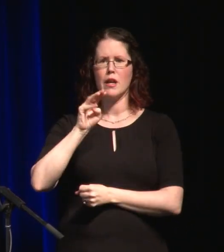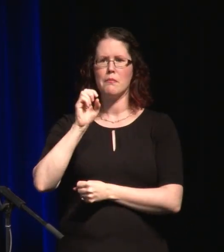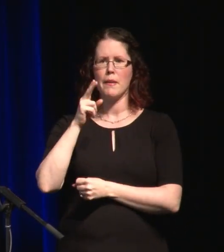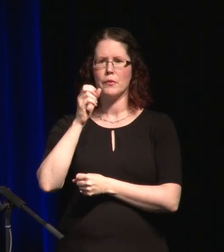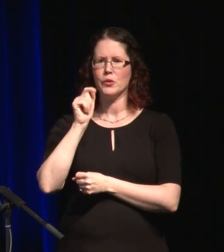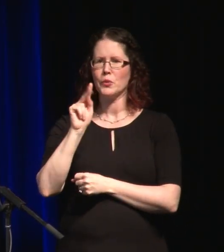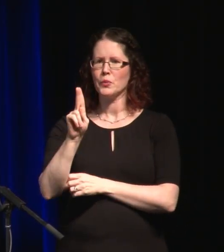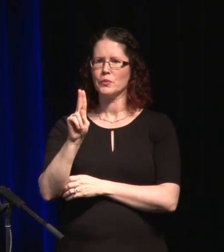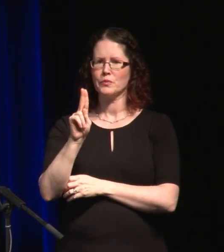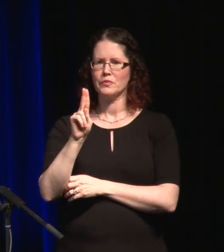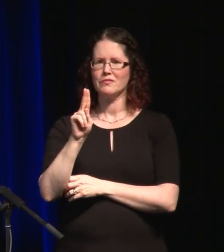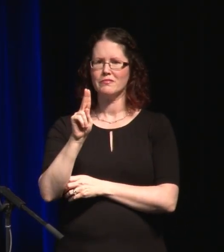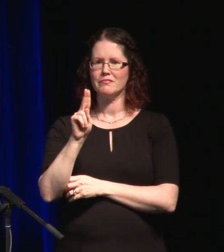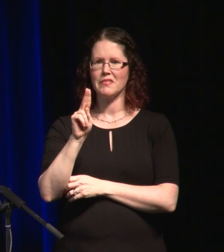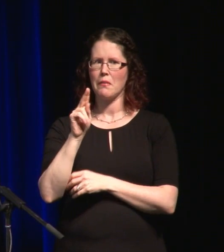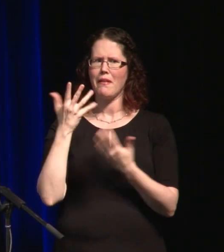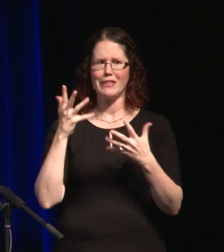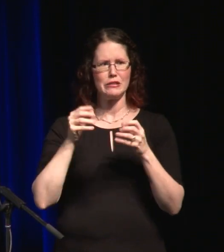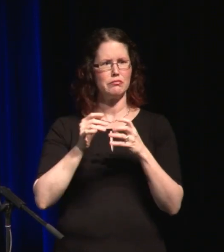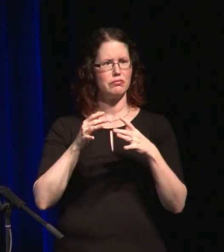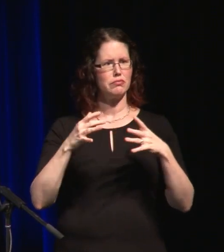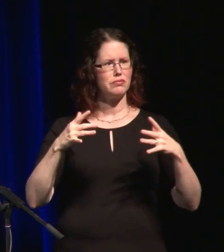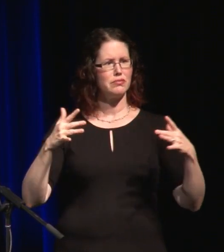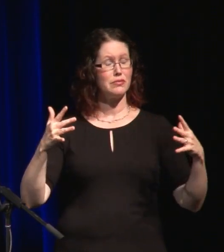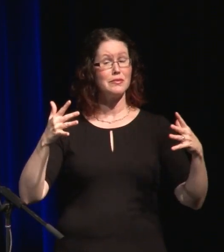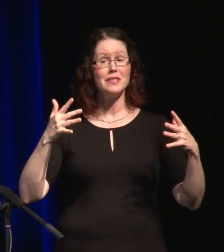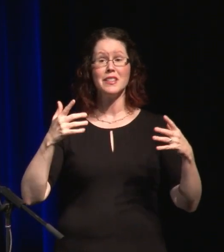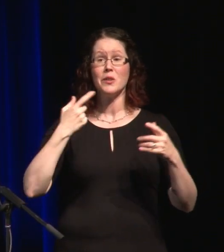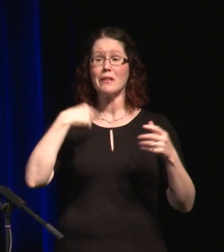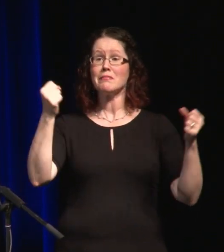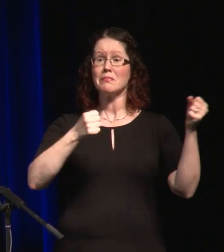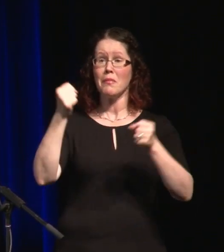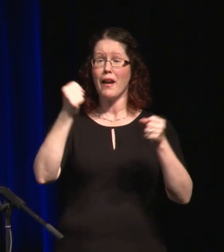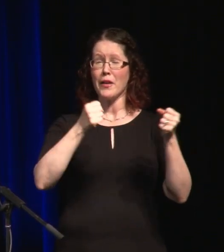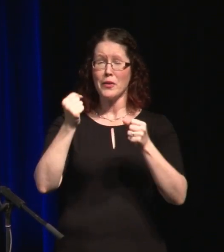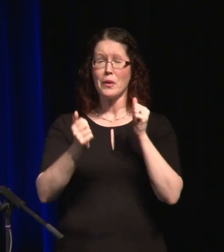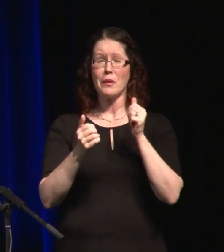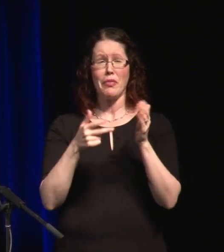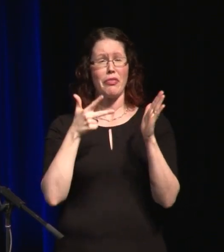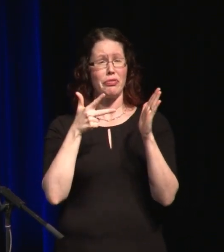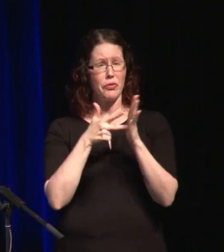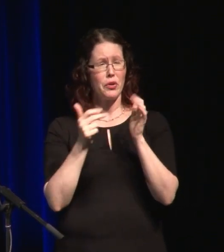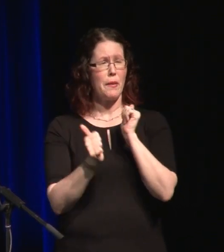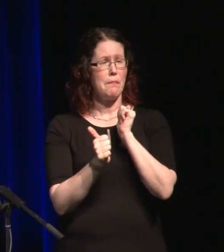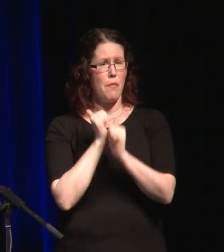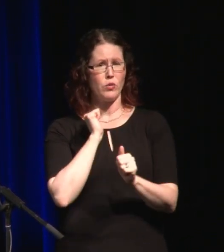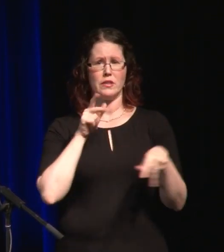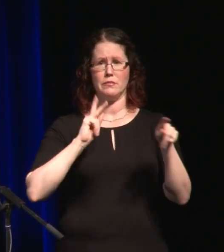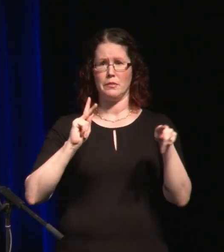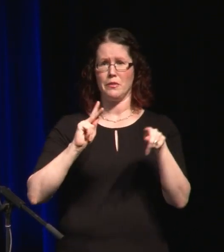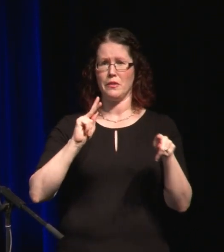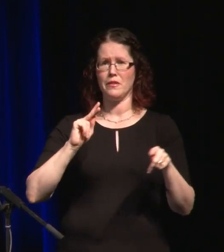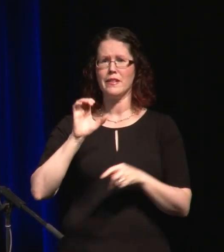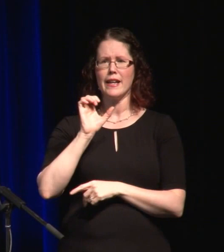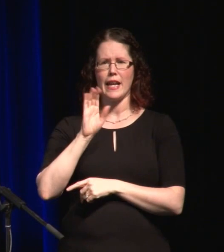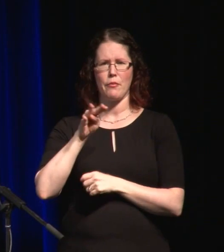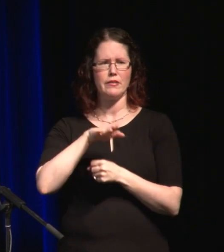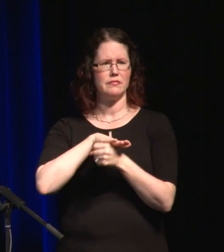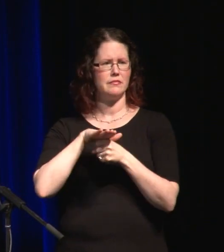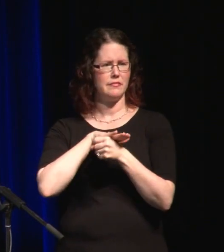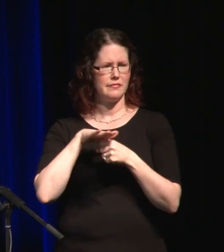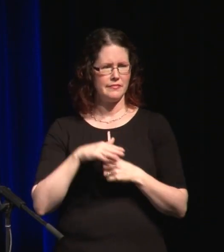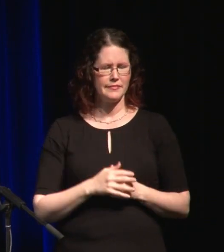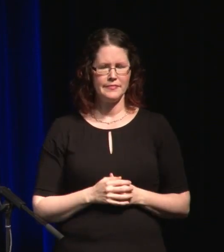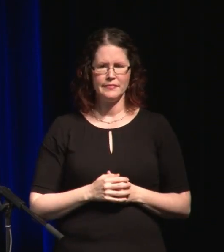have become the third largest employer in the CBRM. We directly employ over 500 people ourselves as